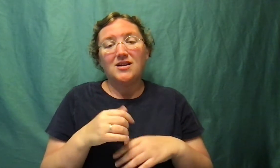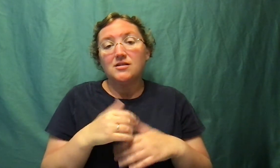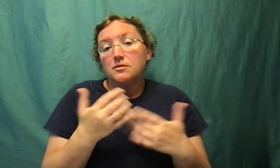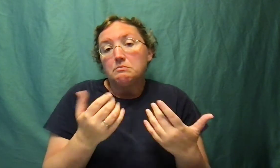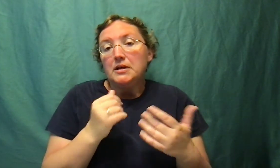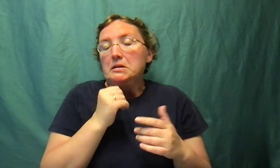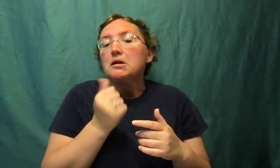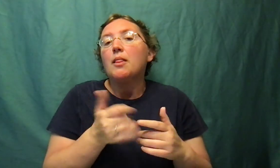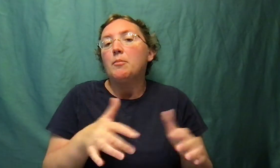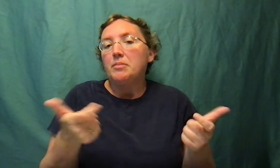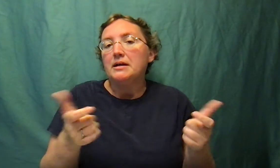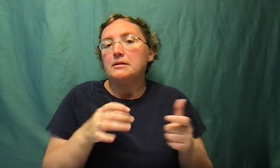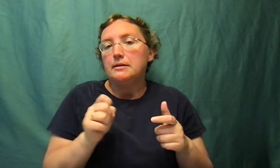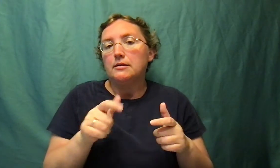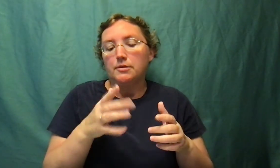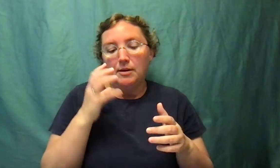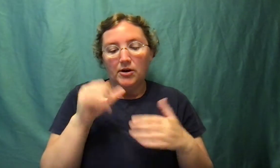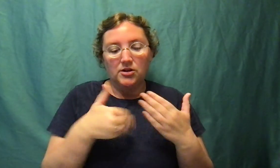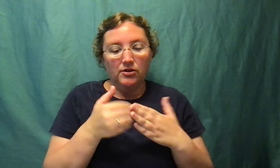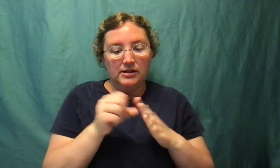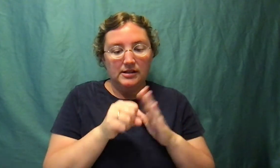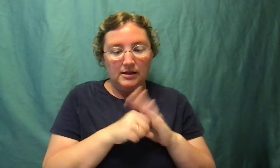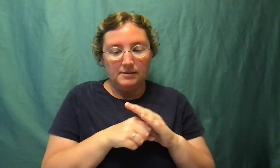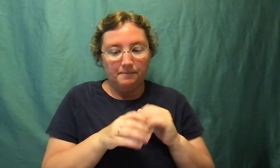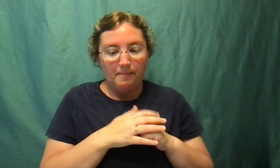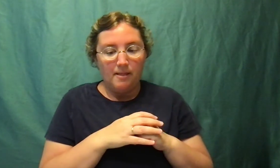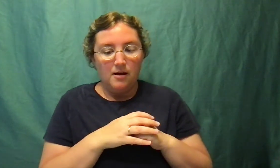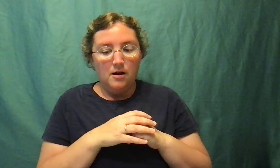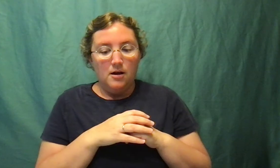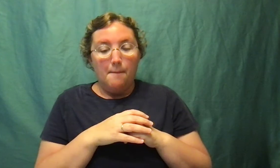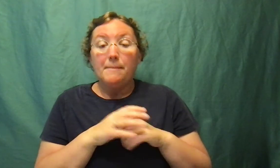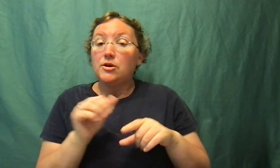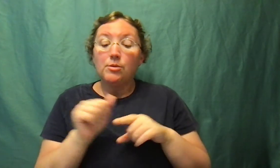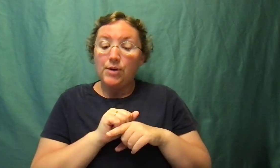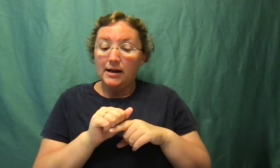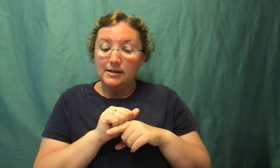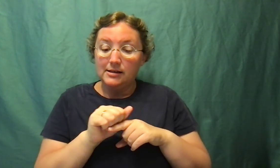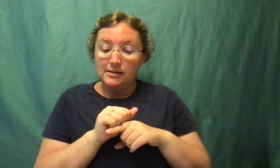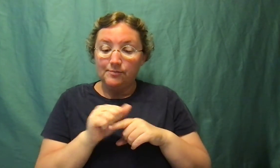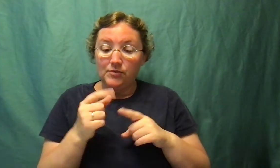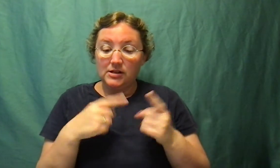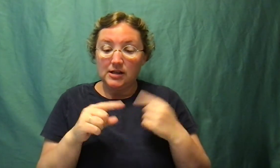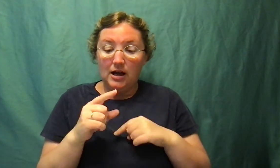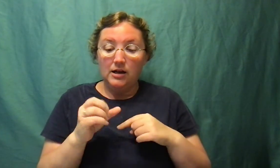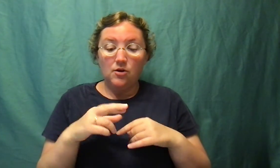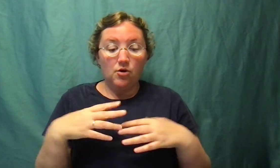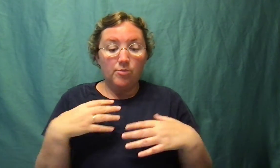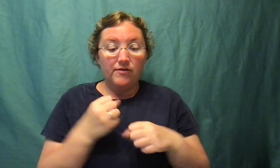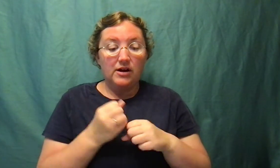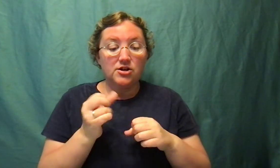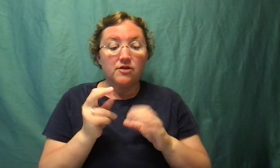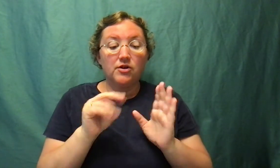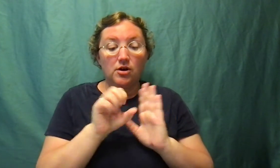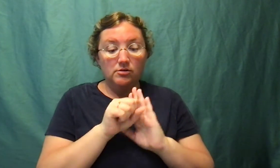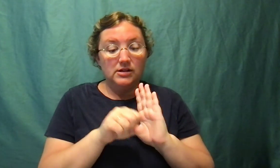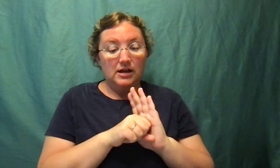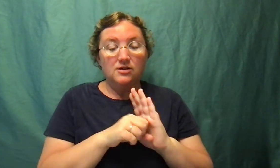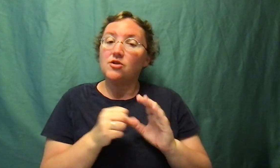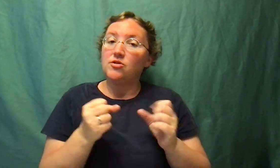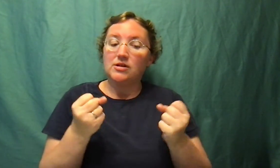Otherwise, it's not the biggest deal to memorize all these states. But you can practice the sign or abbreviation of your own state so you can